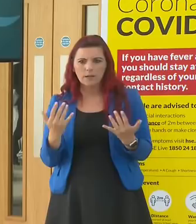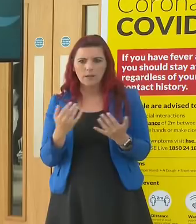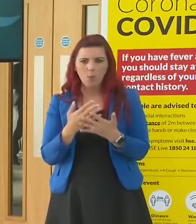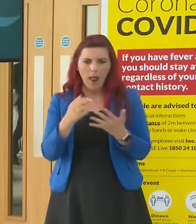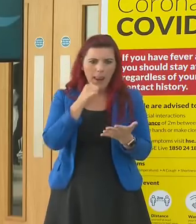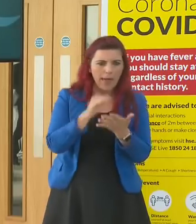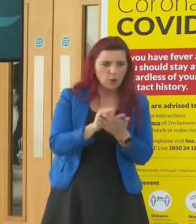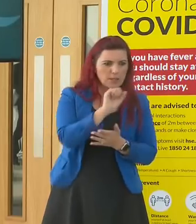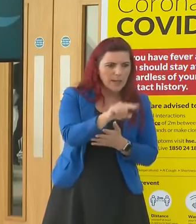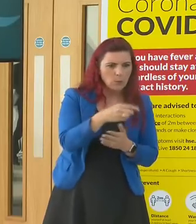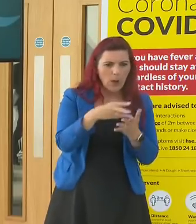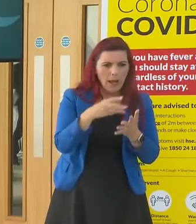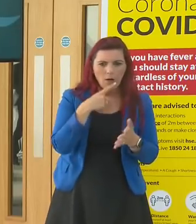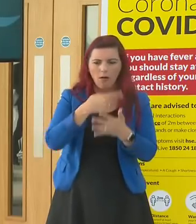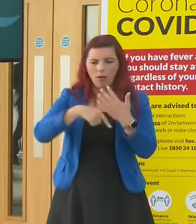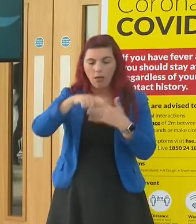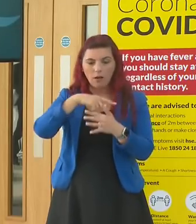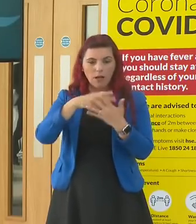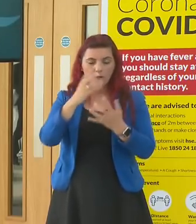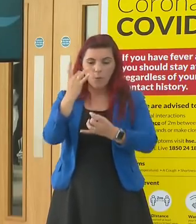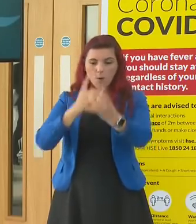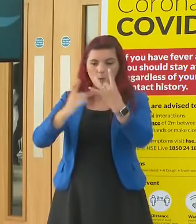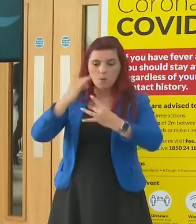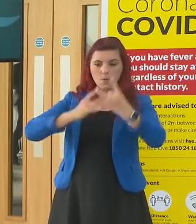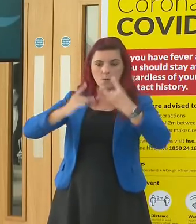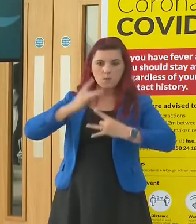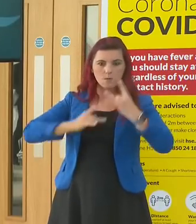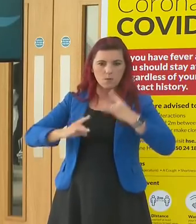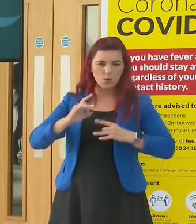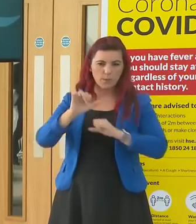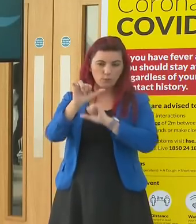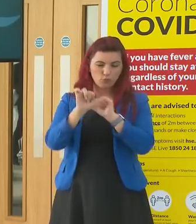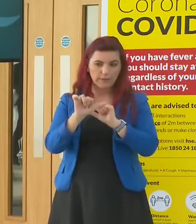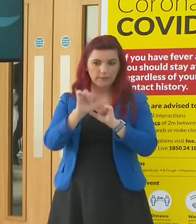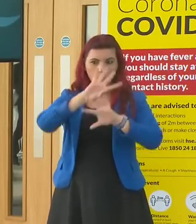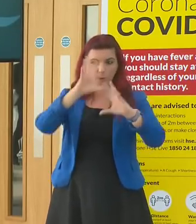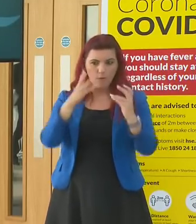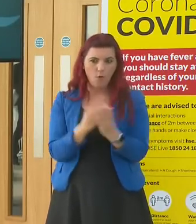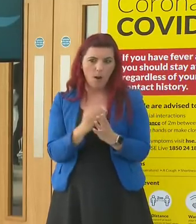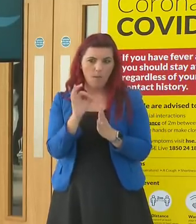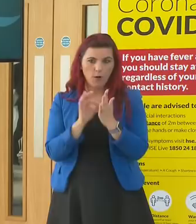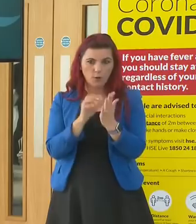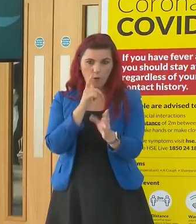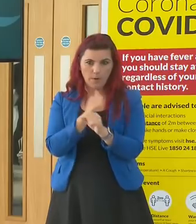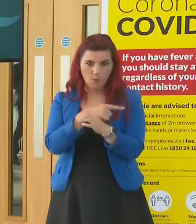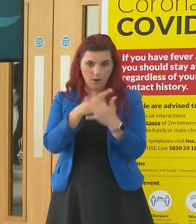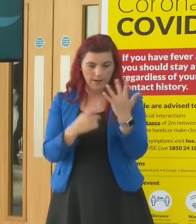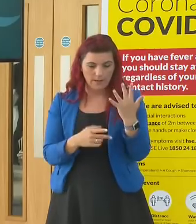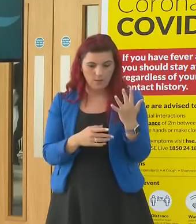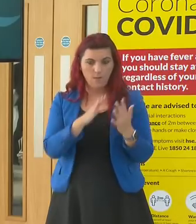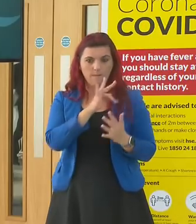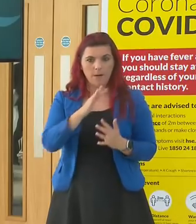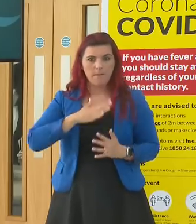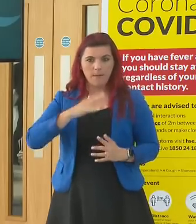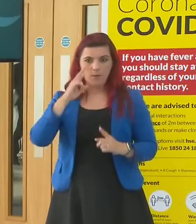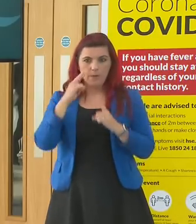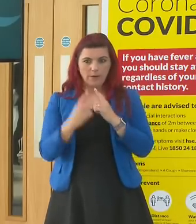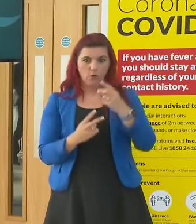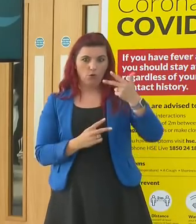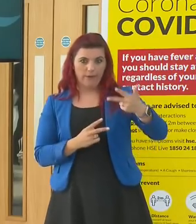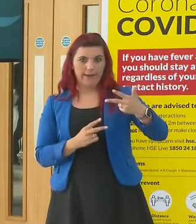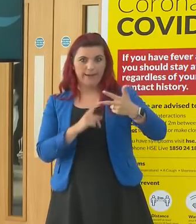received them and what did they do with them. I just want to make a few brief points overall. First of all, from my perspective, three quick